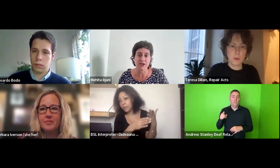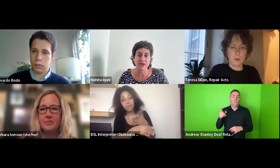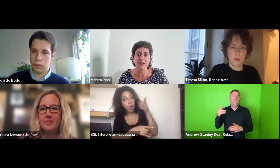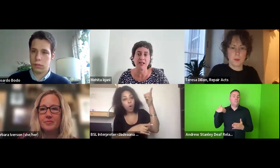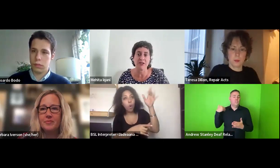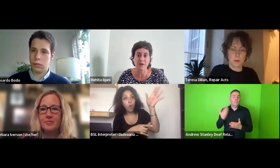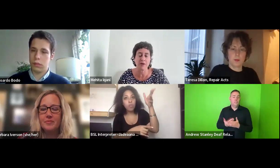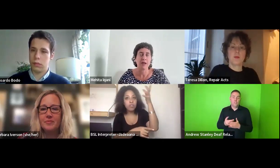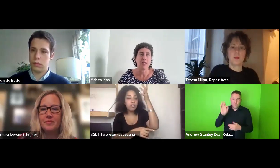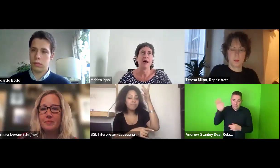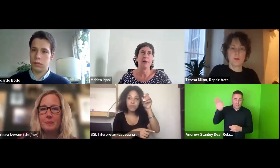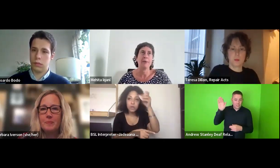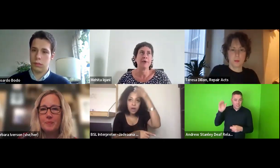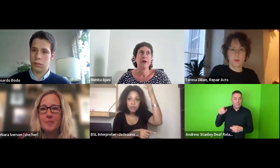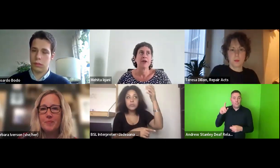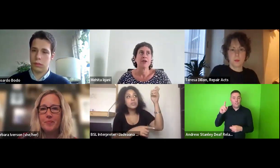the international attention.